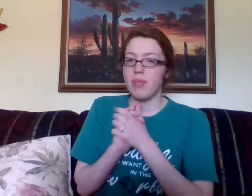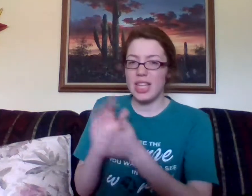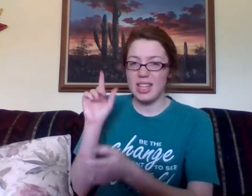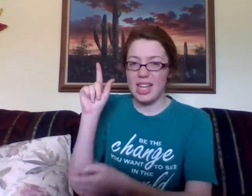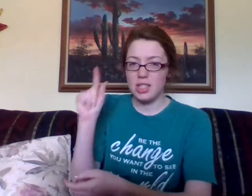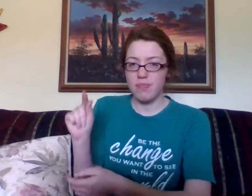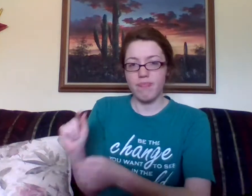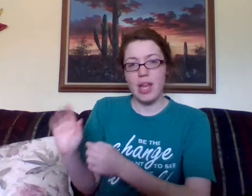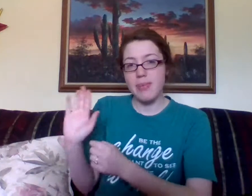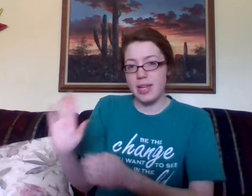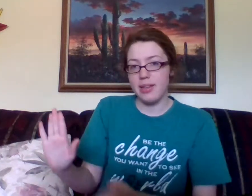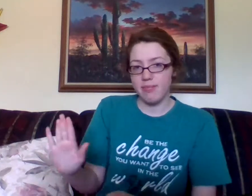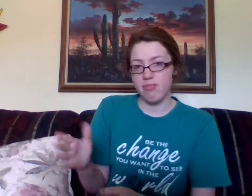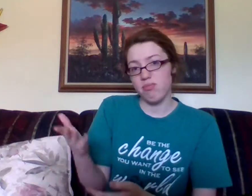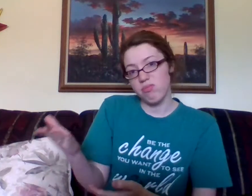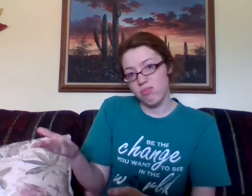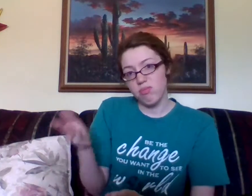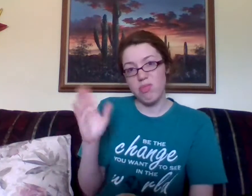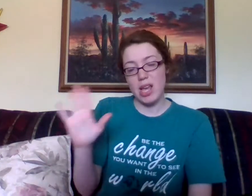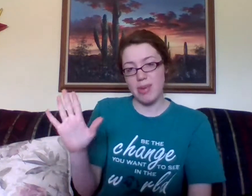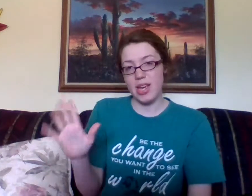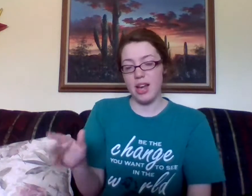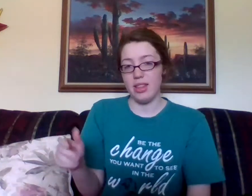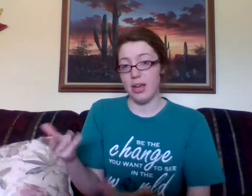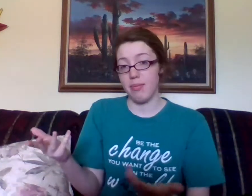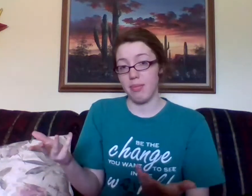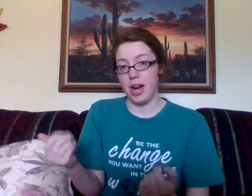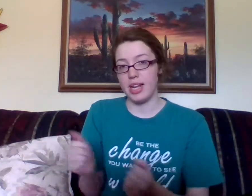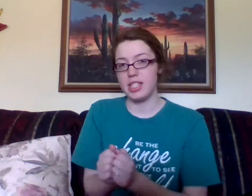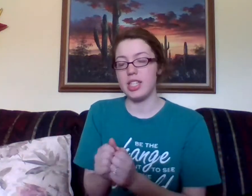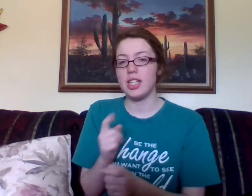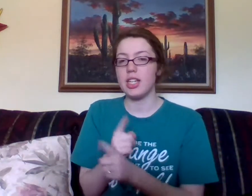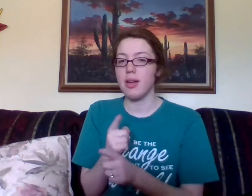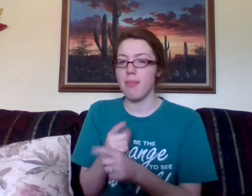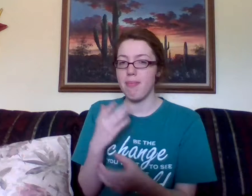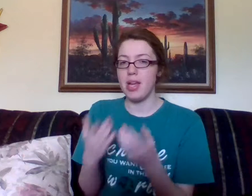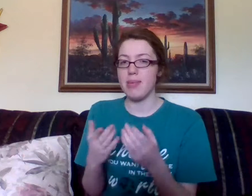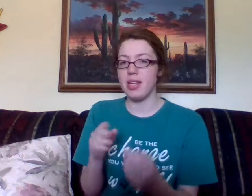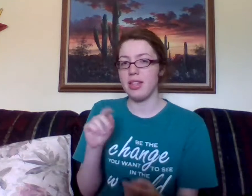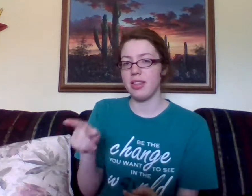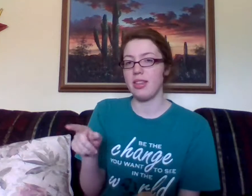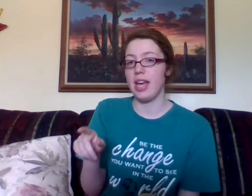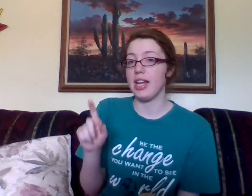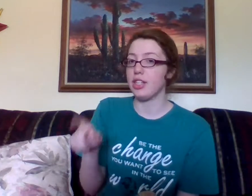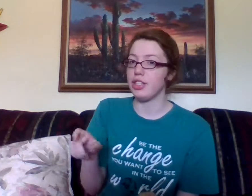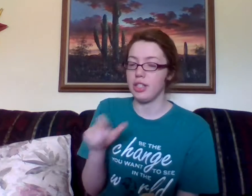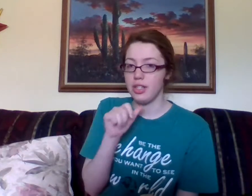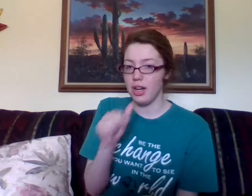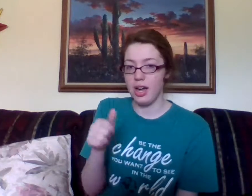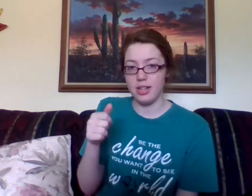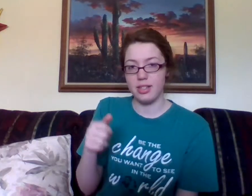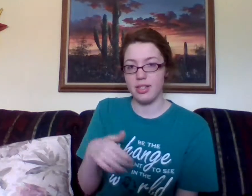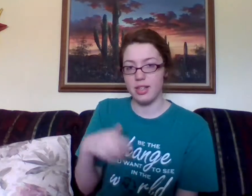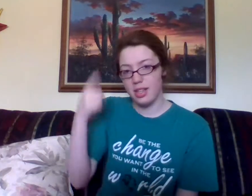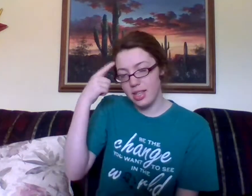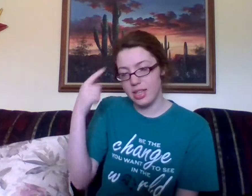But that's maybe on them, right? Maybe they should not think